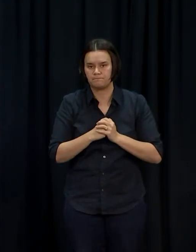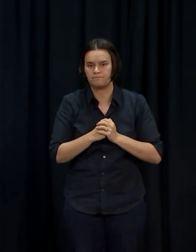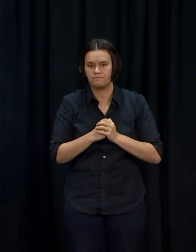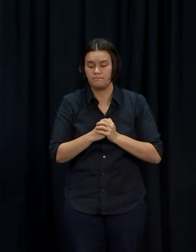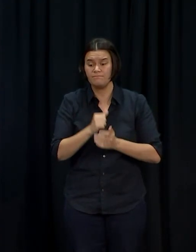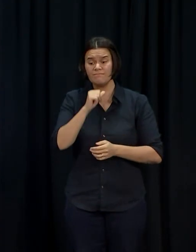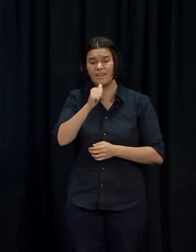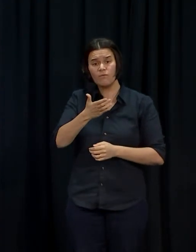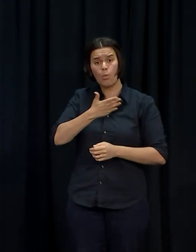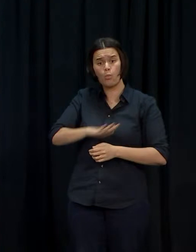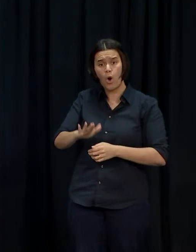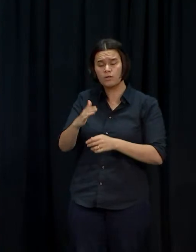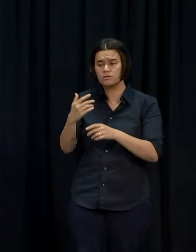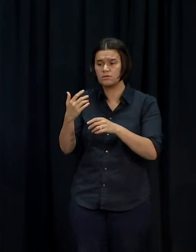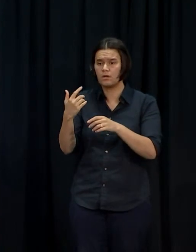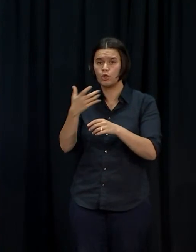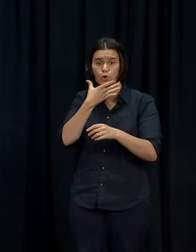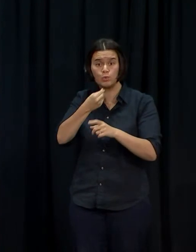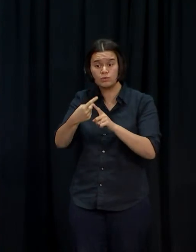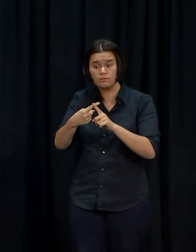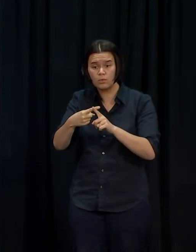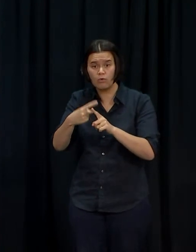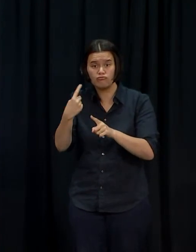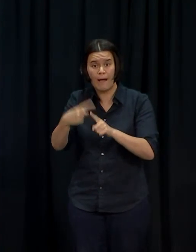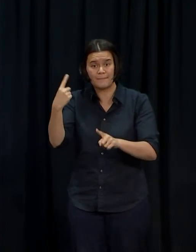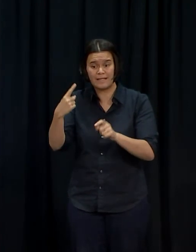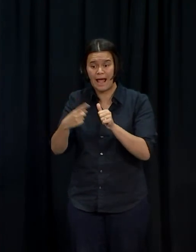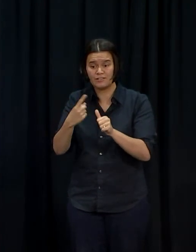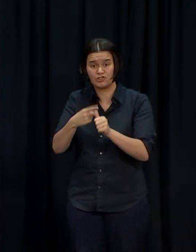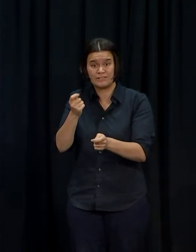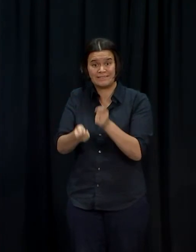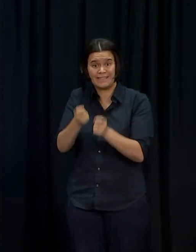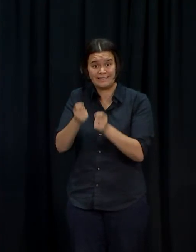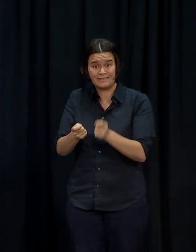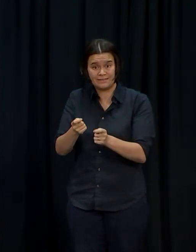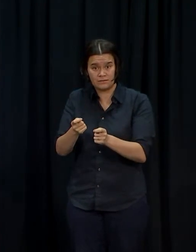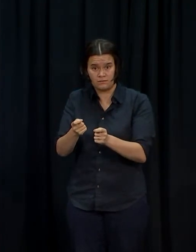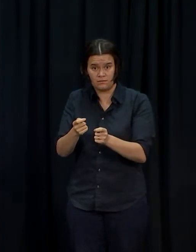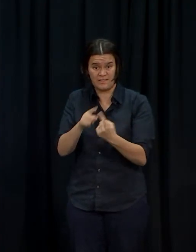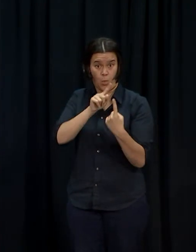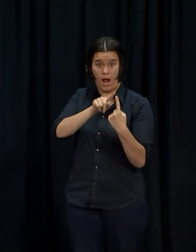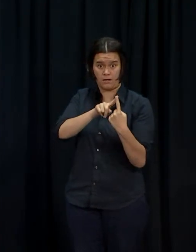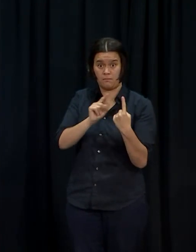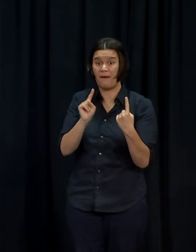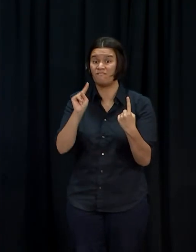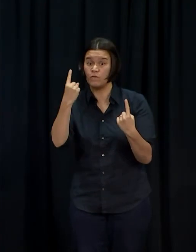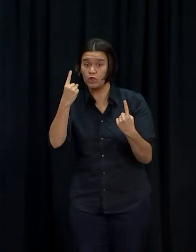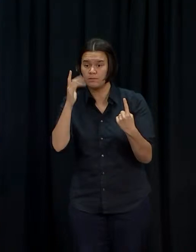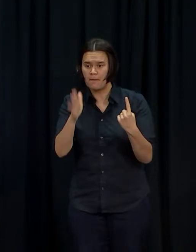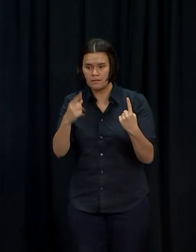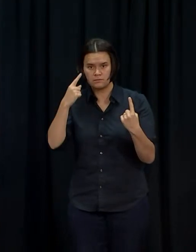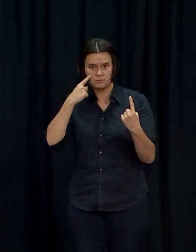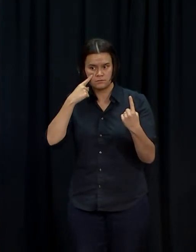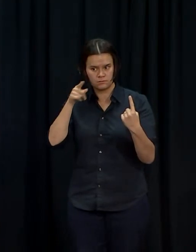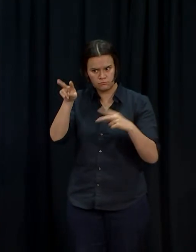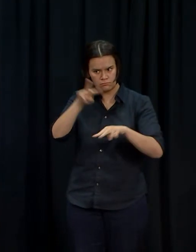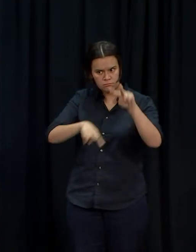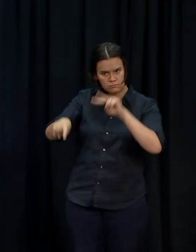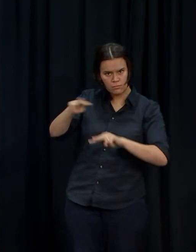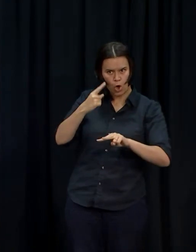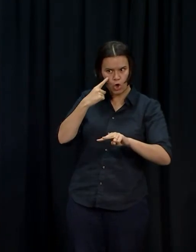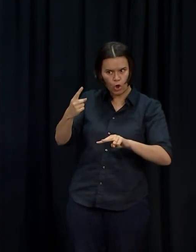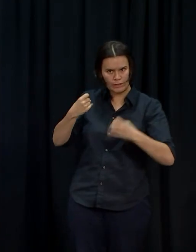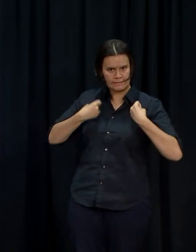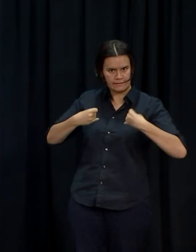work for critical workers will include daily symptom checks and daily rapid antigen tests prior to commencing